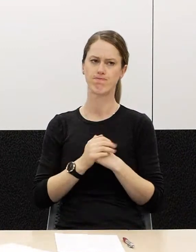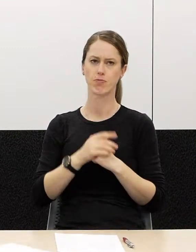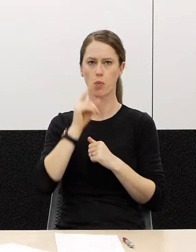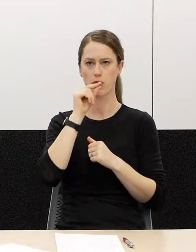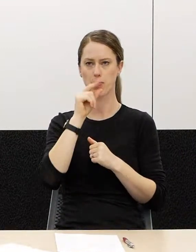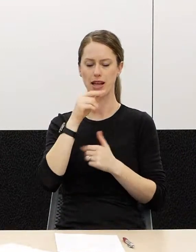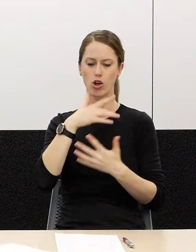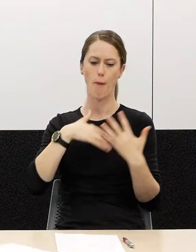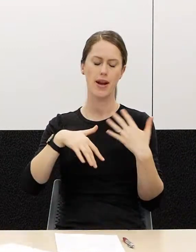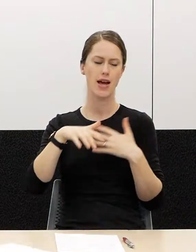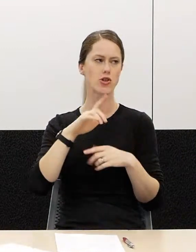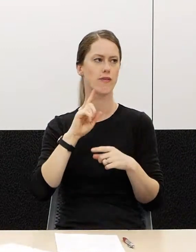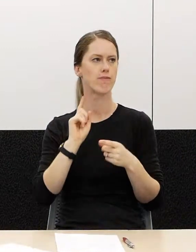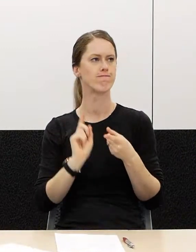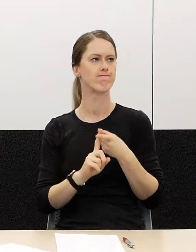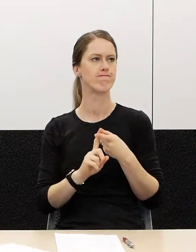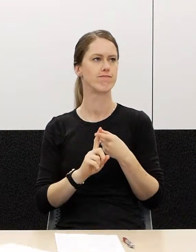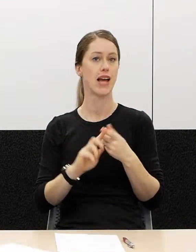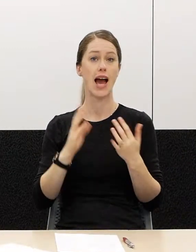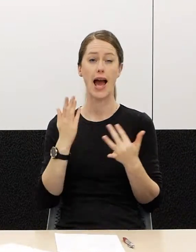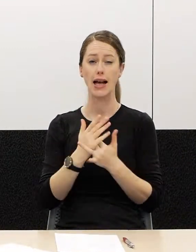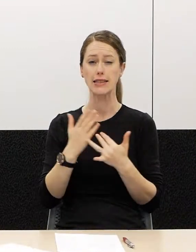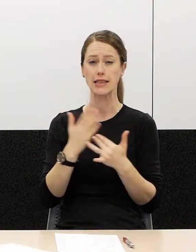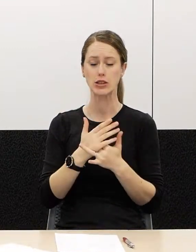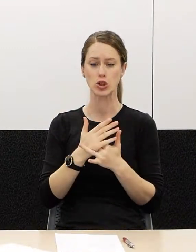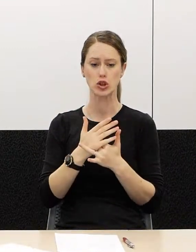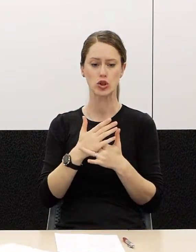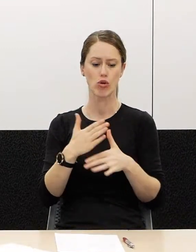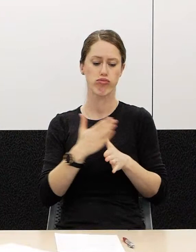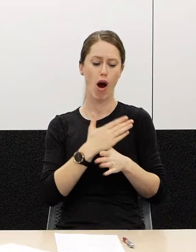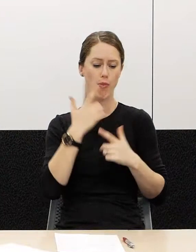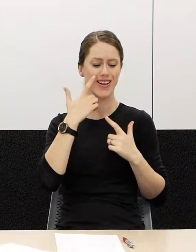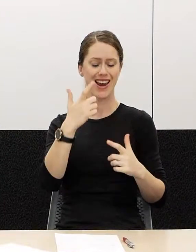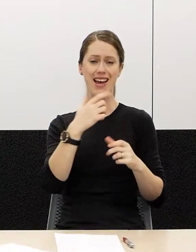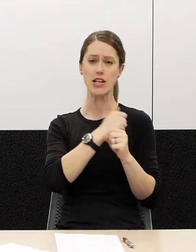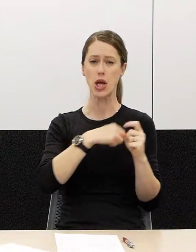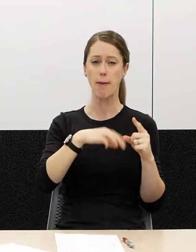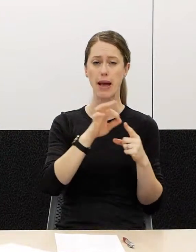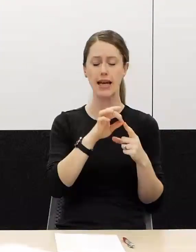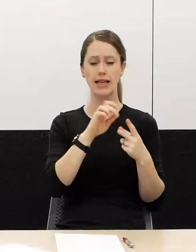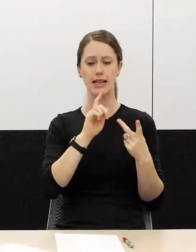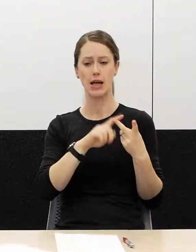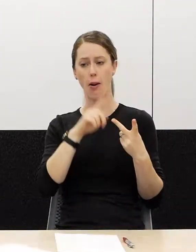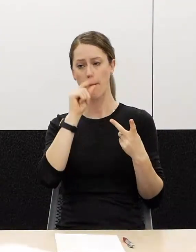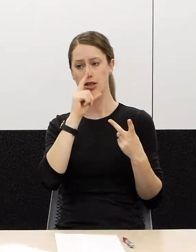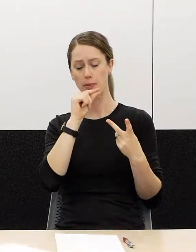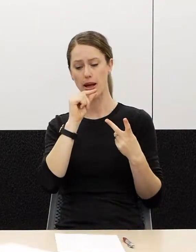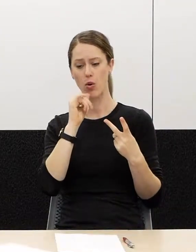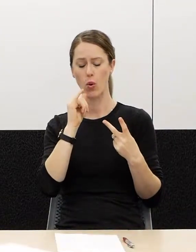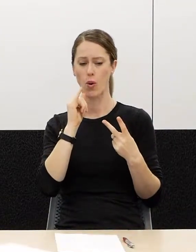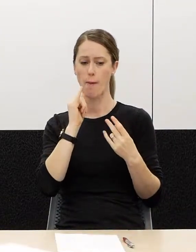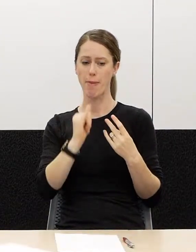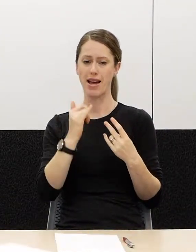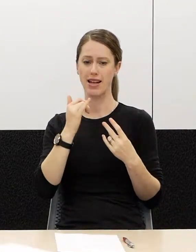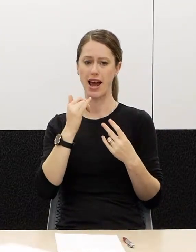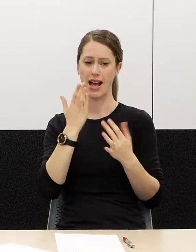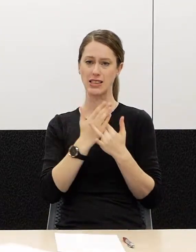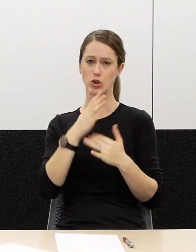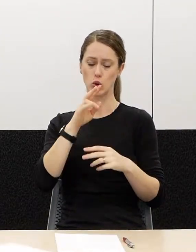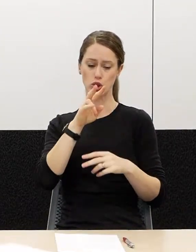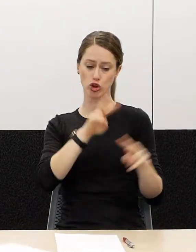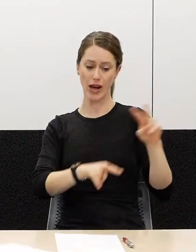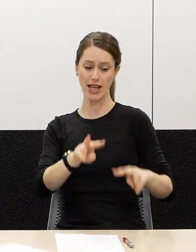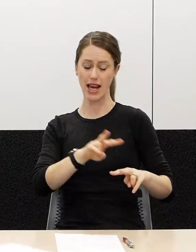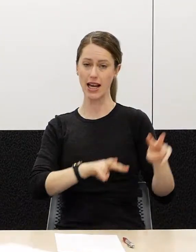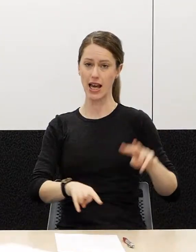to be a combination of access to primary care, poorer access to primary care, possibly poorer access to screening, because we know that some